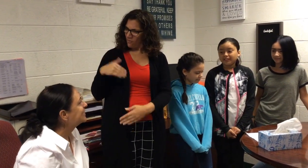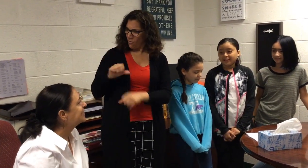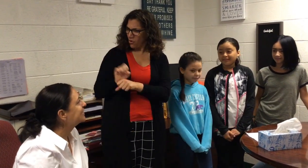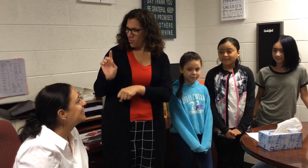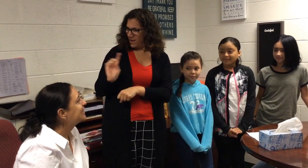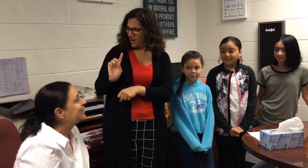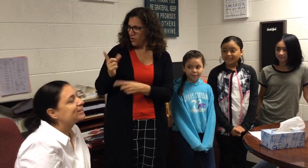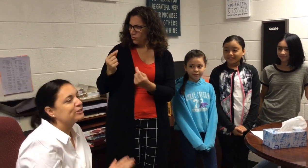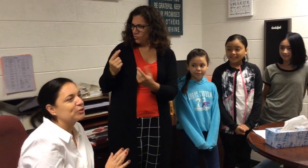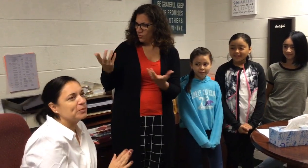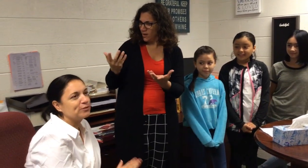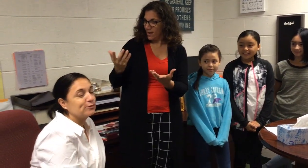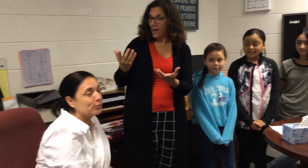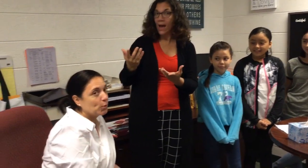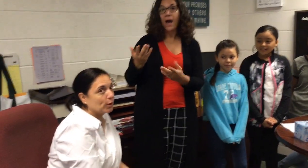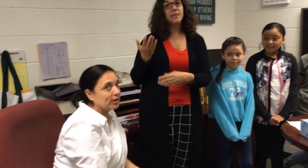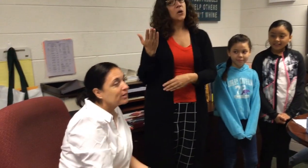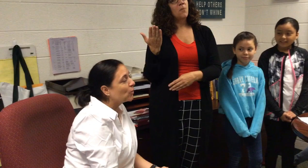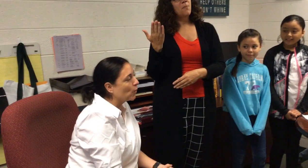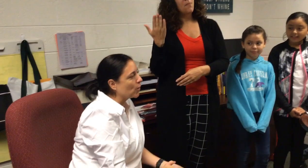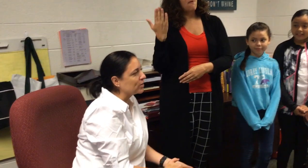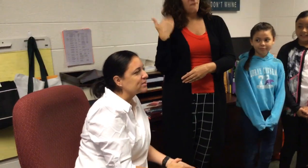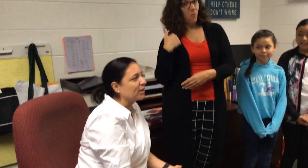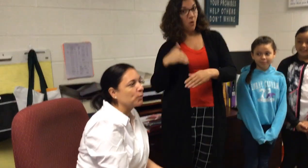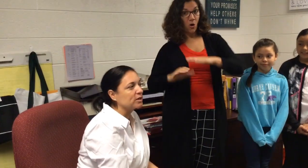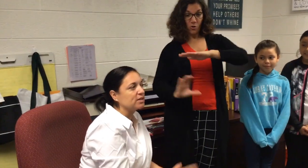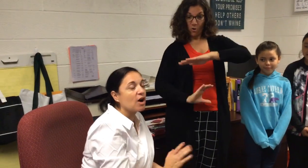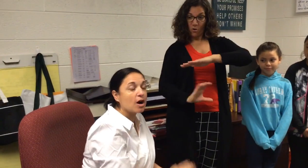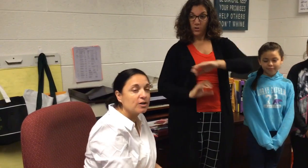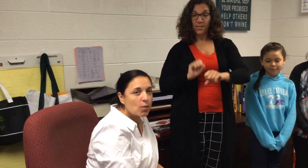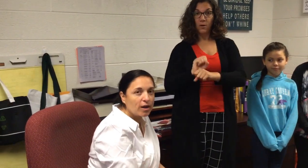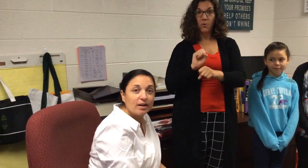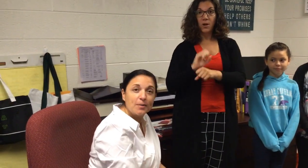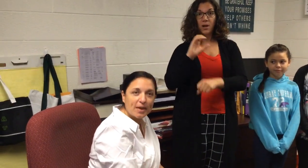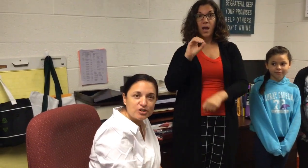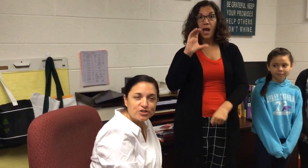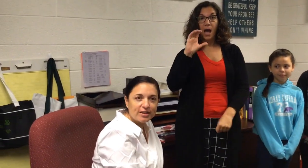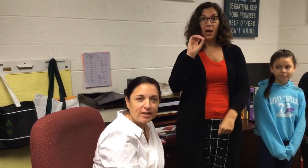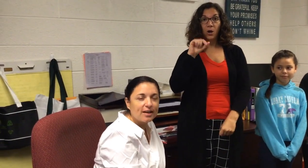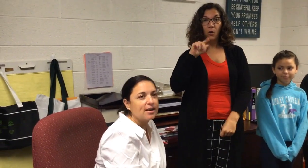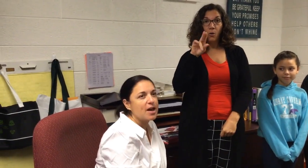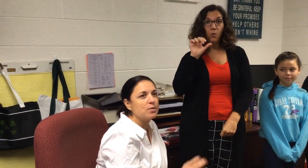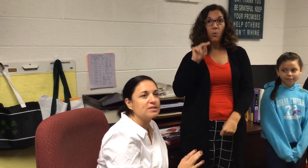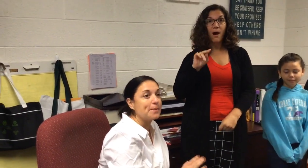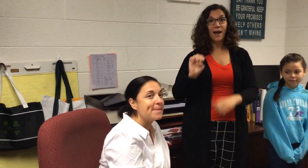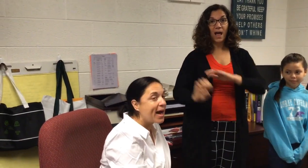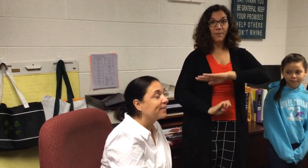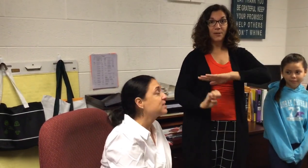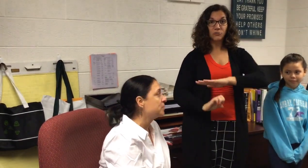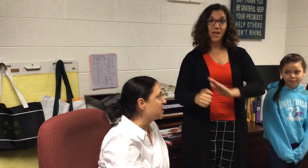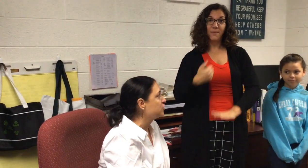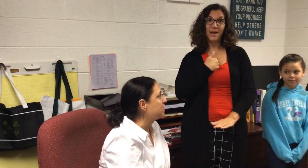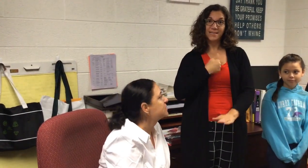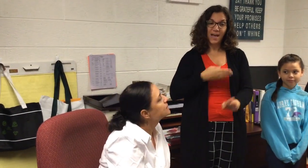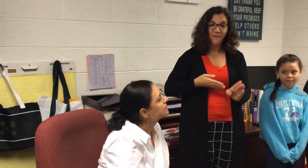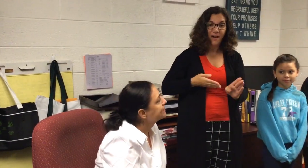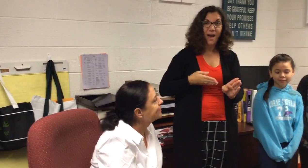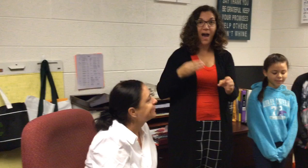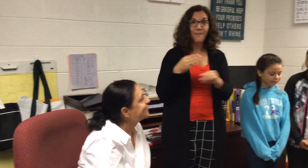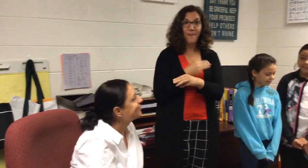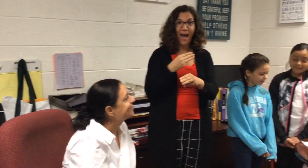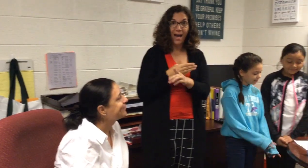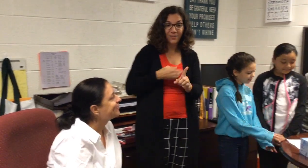did you do there? So before Cole's, I worked at Occoquan Elementary and I was a math